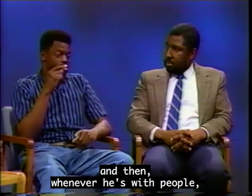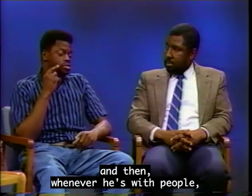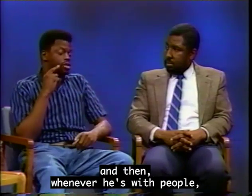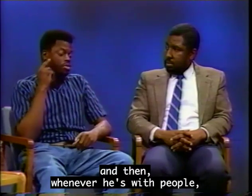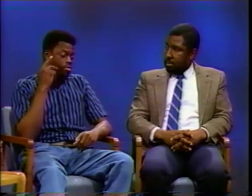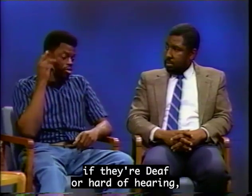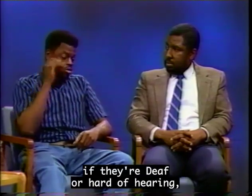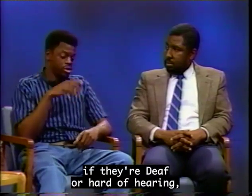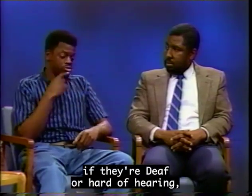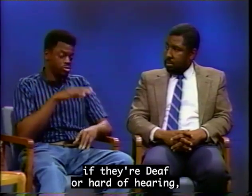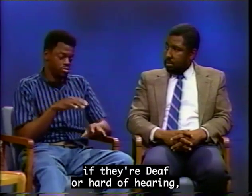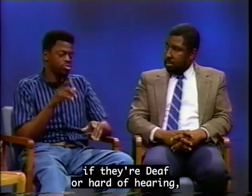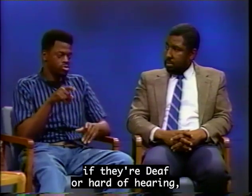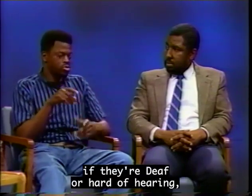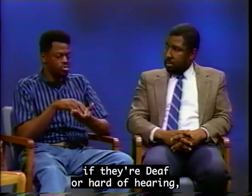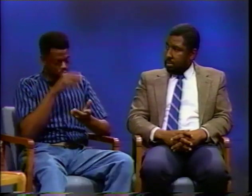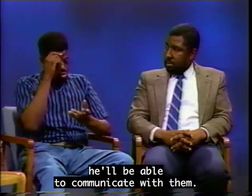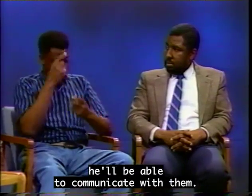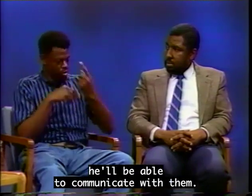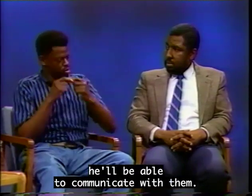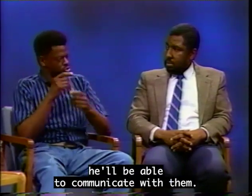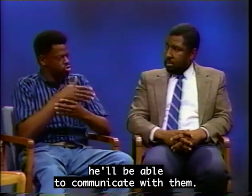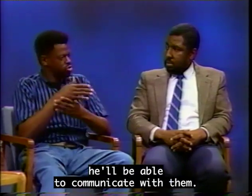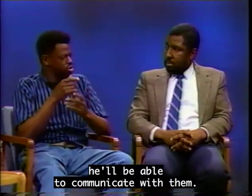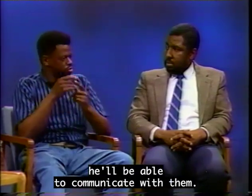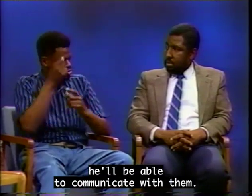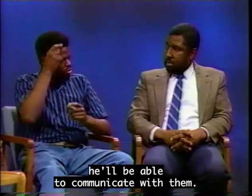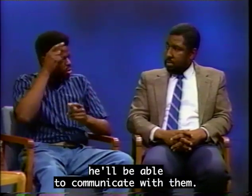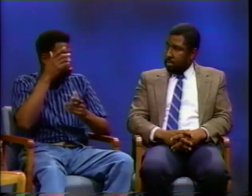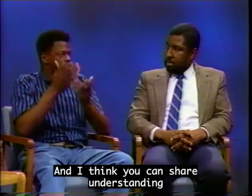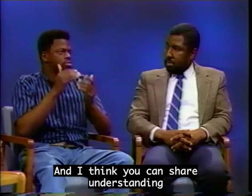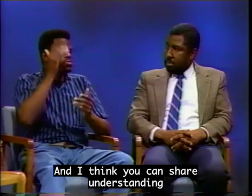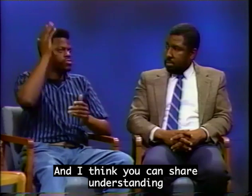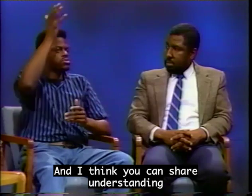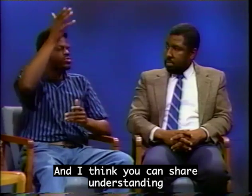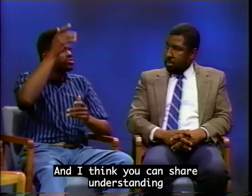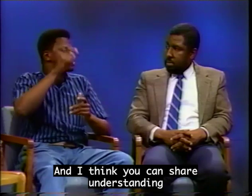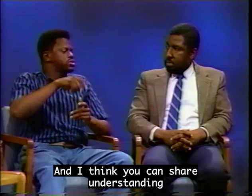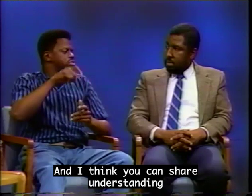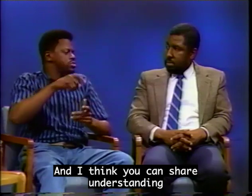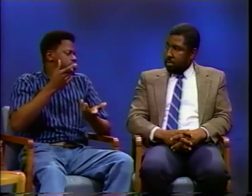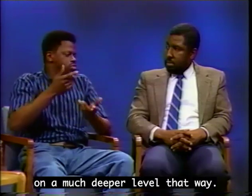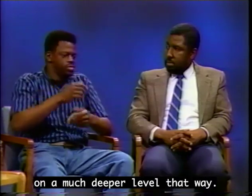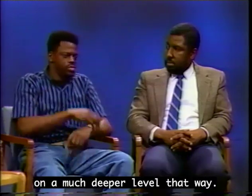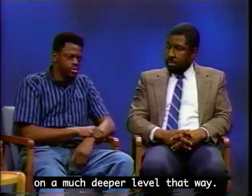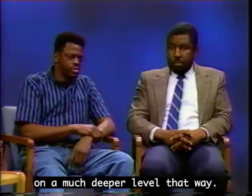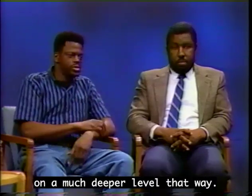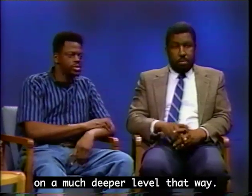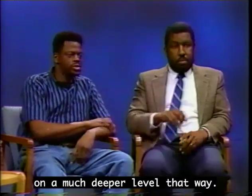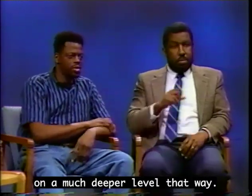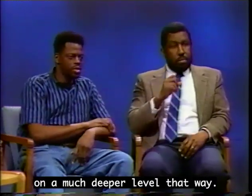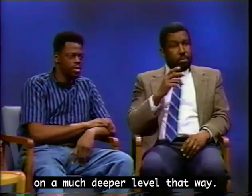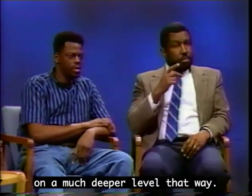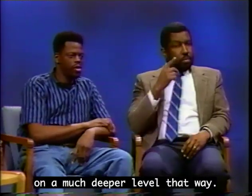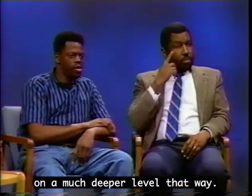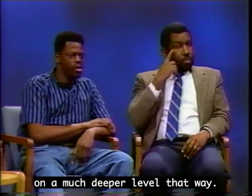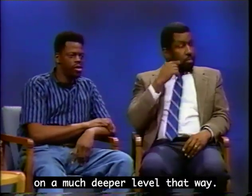with people, whether they're deaf or hard of hearing, he'll be able to communicate with them. And I think you can share understanding at a much deeper level that way.